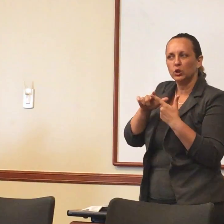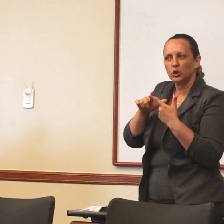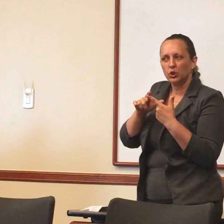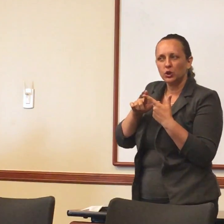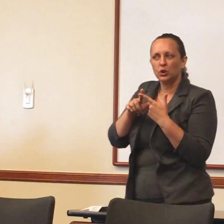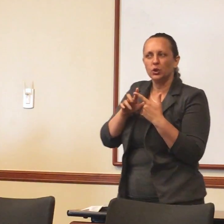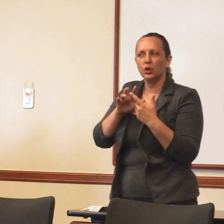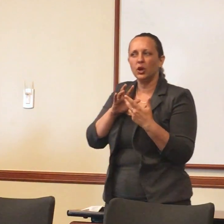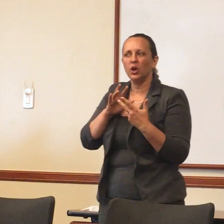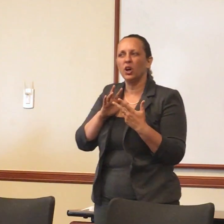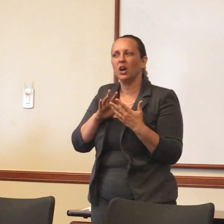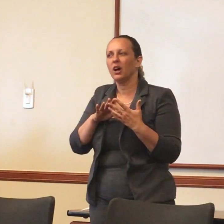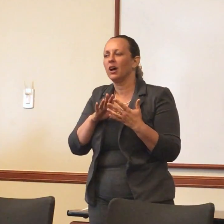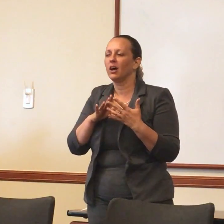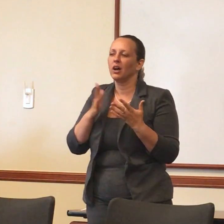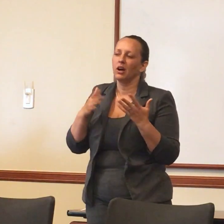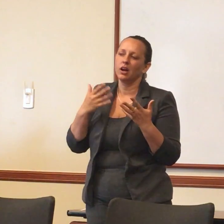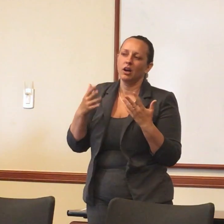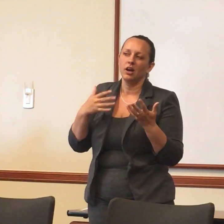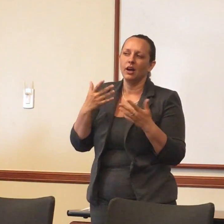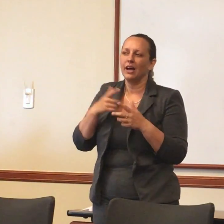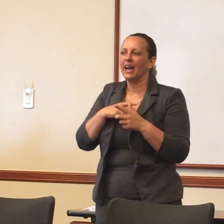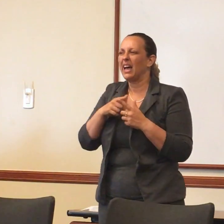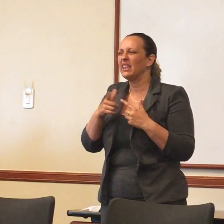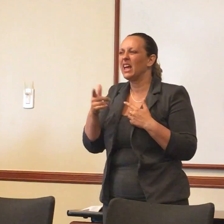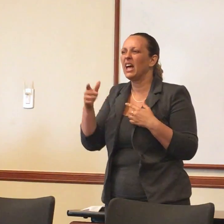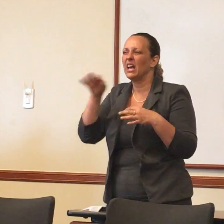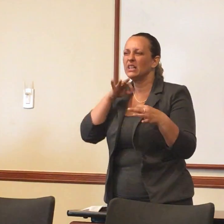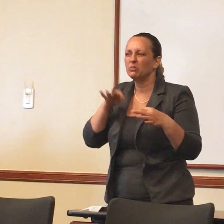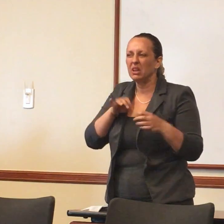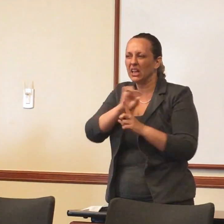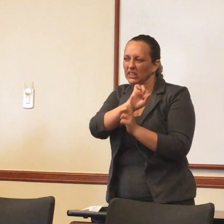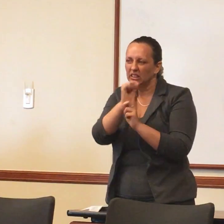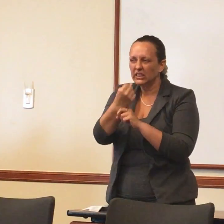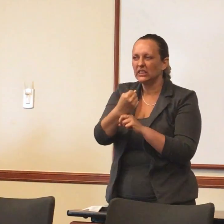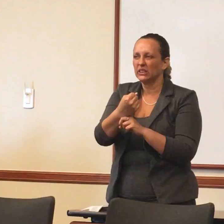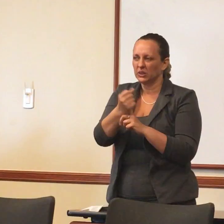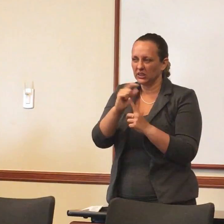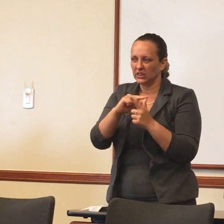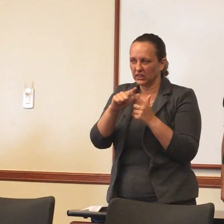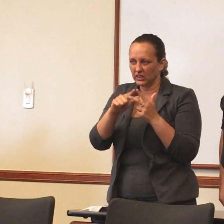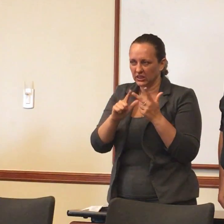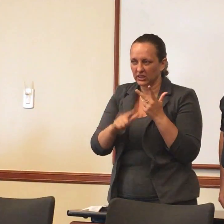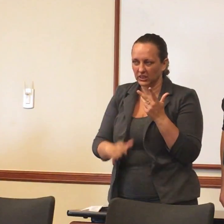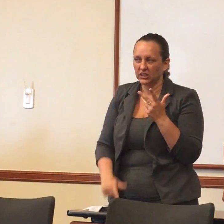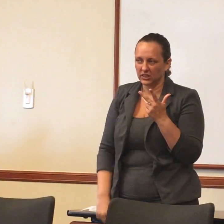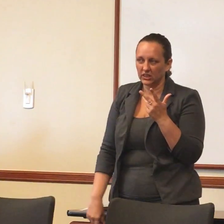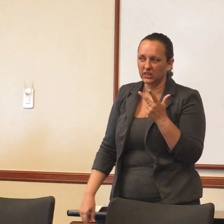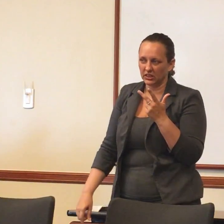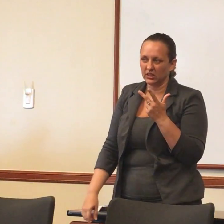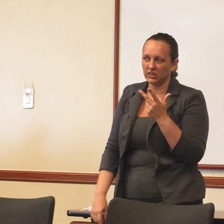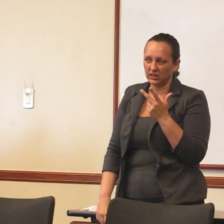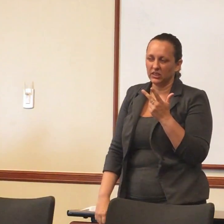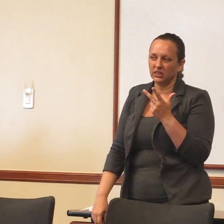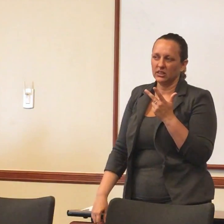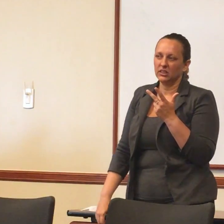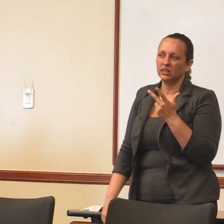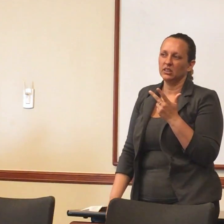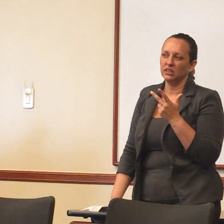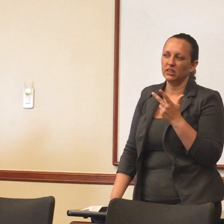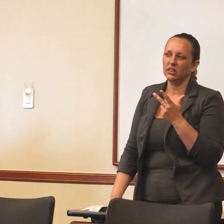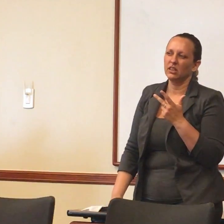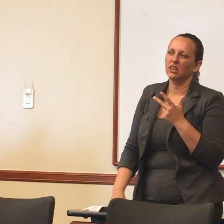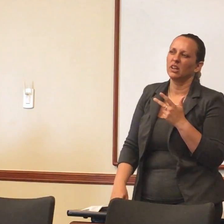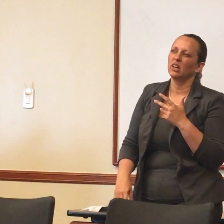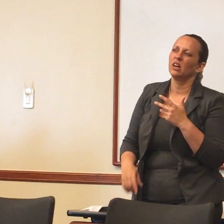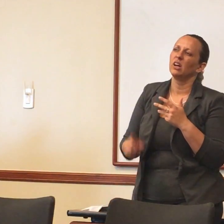location, and then, can you explain, like, you try to explain the situation a little bit, right? Those are the three things that you